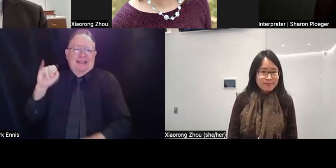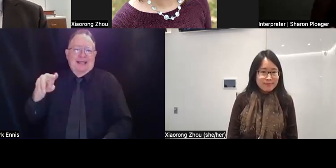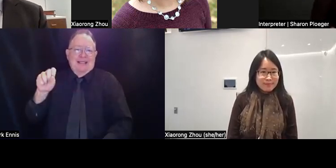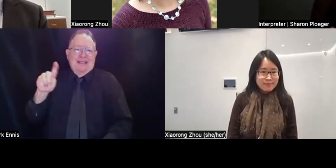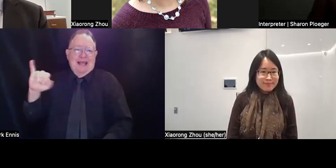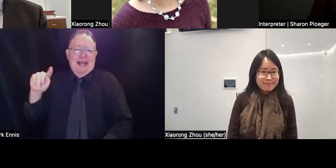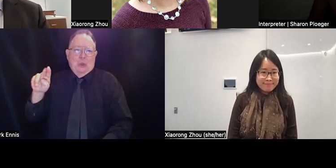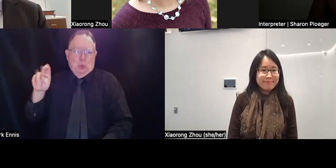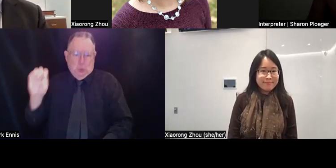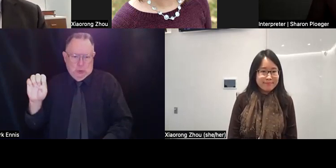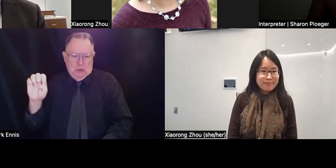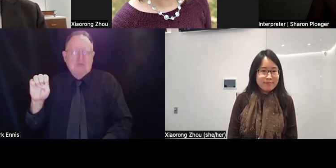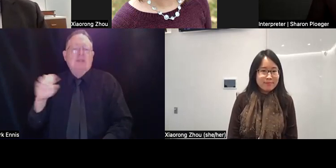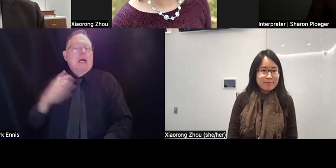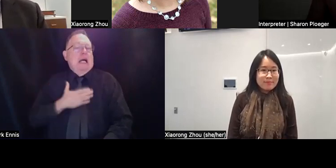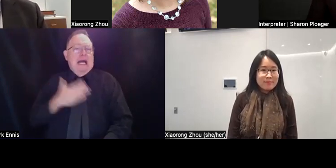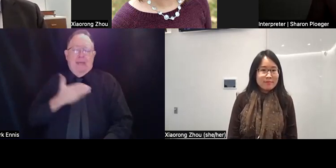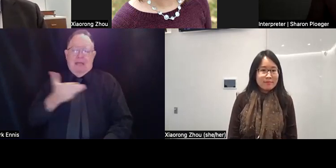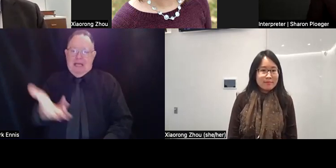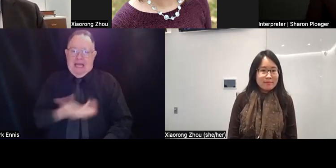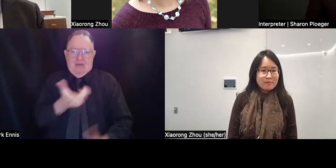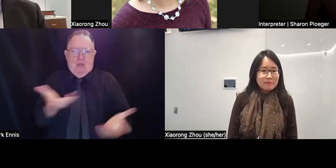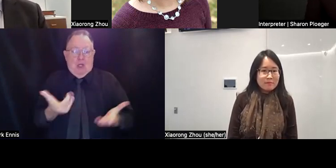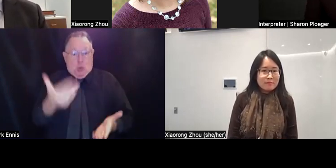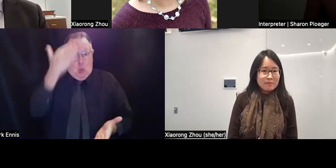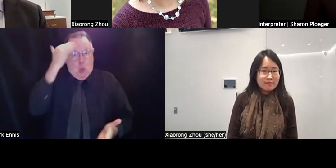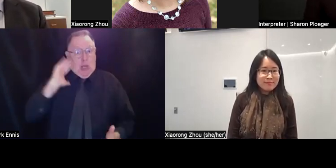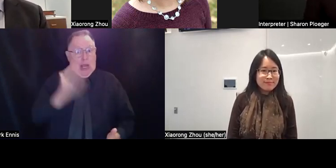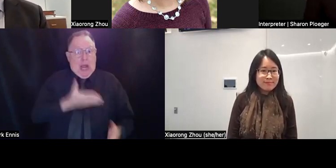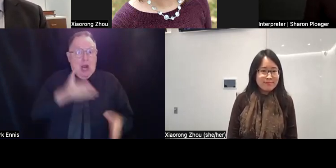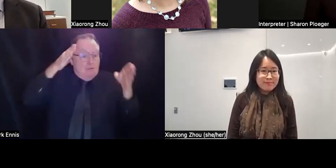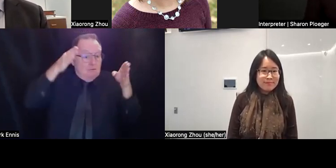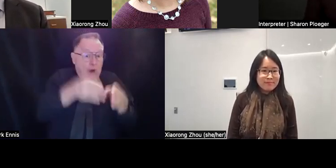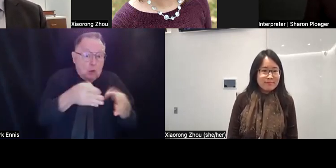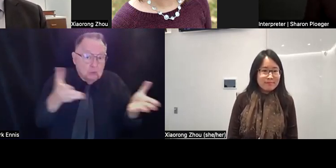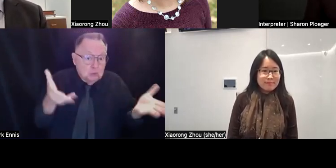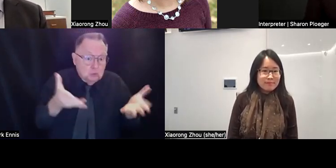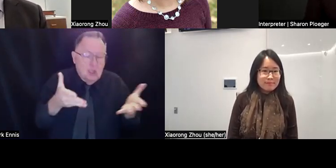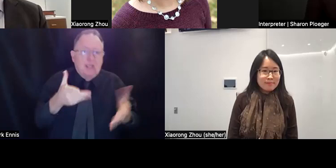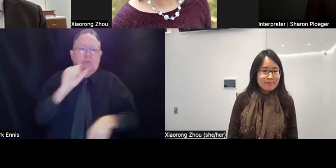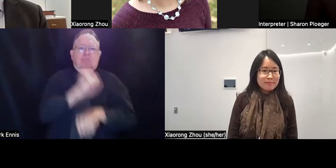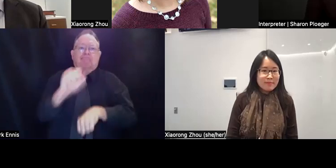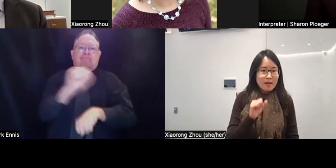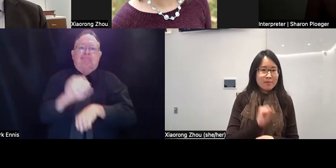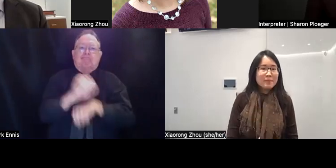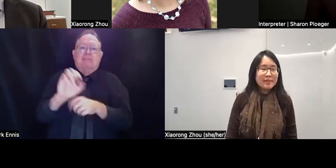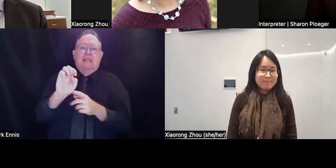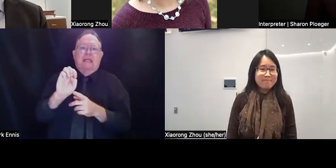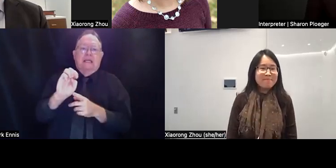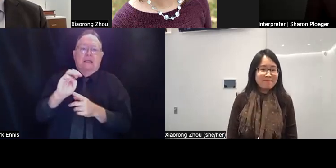know that the primary focus of our work at the Institute is on employment of people